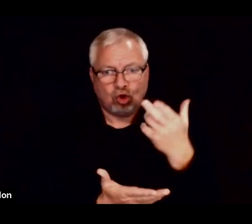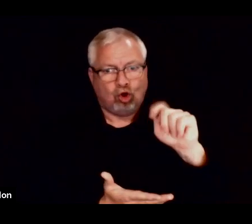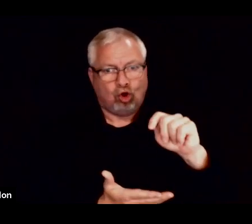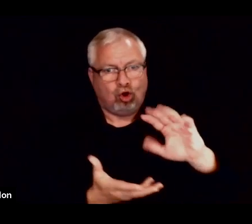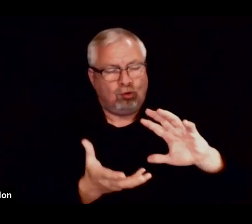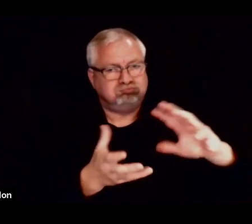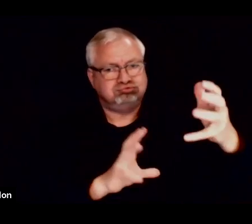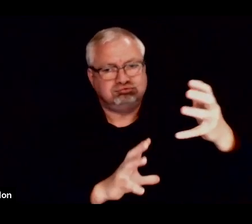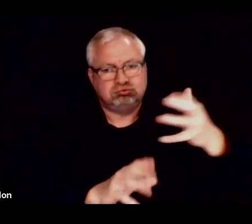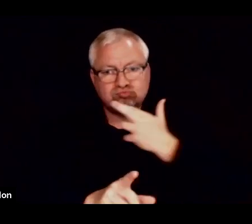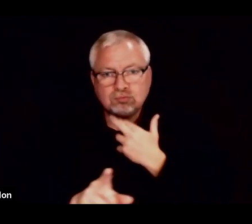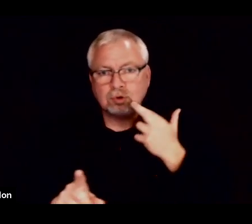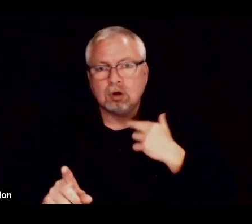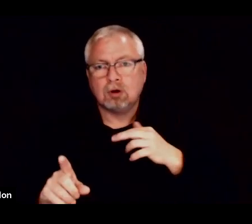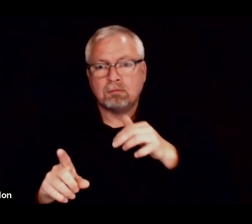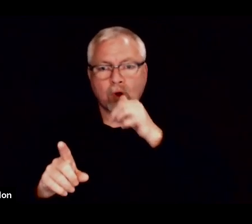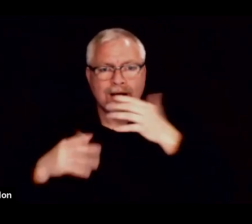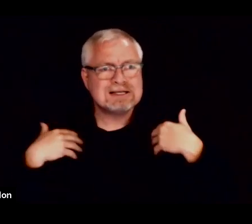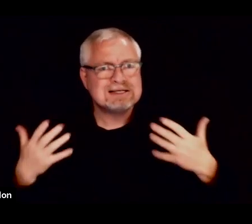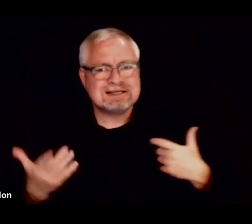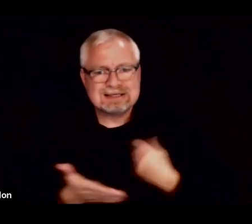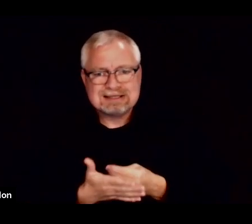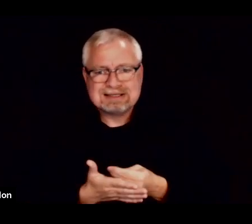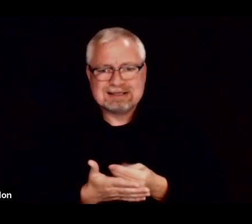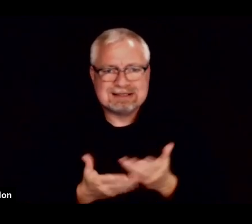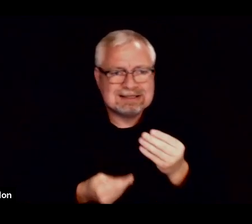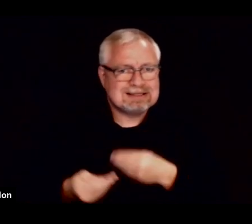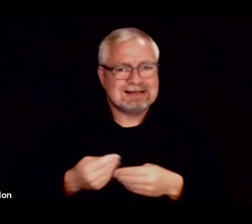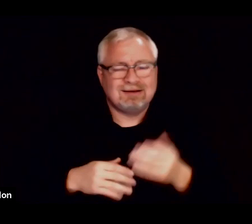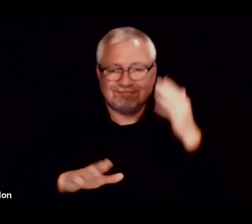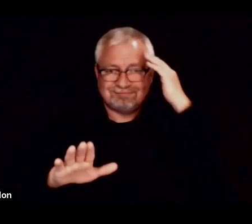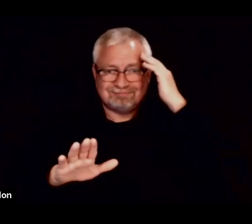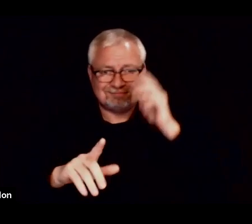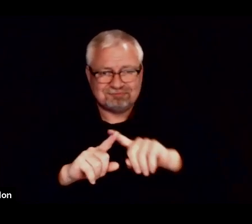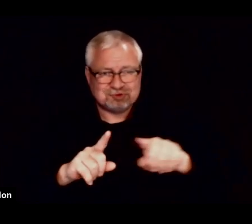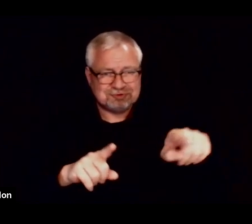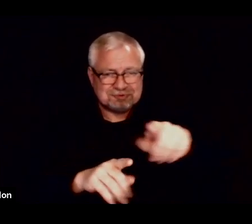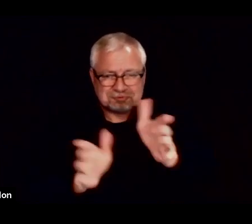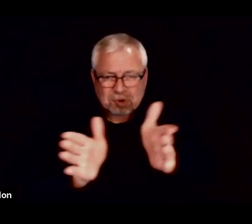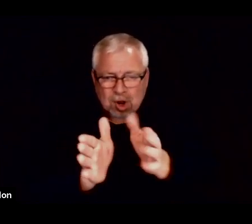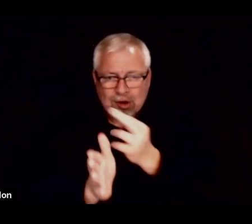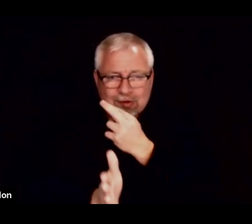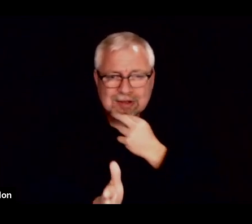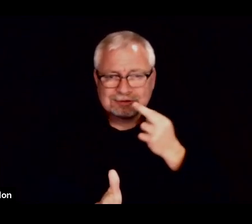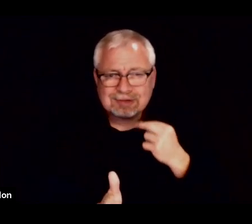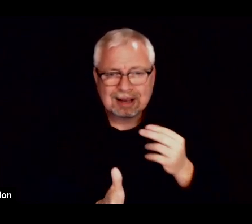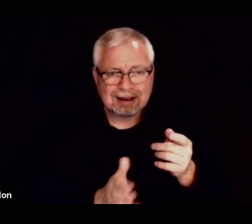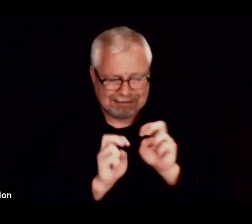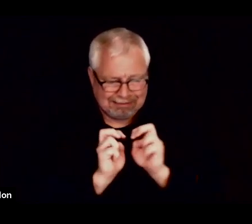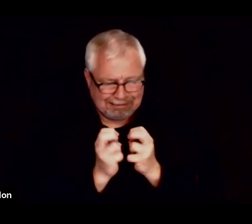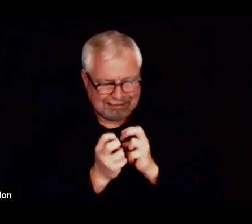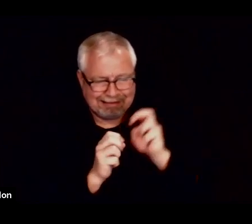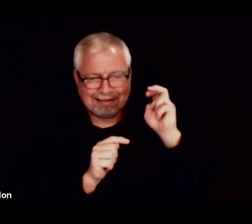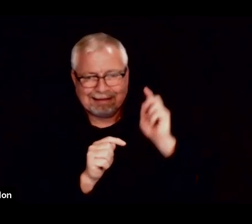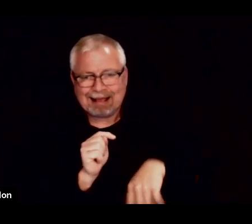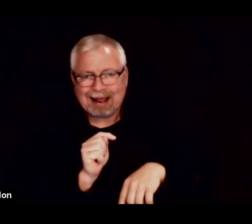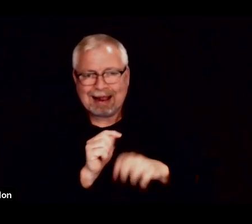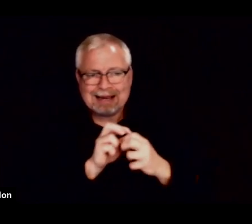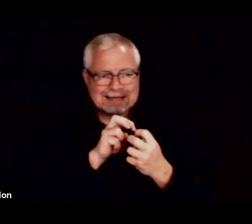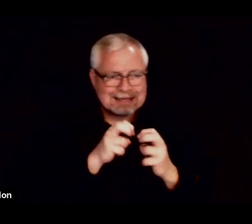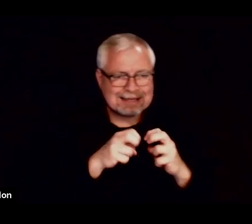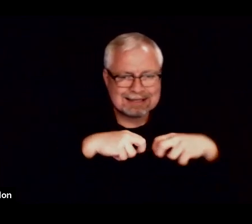sectors by the virus and the restrictions on activity that we've